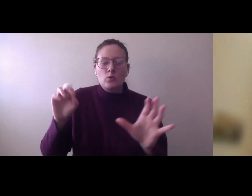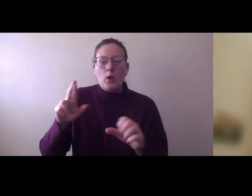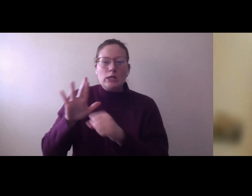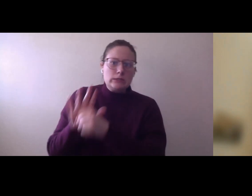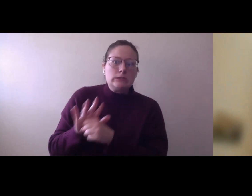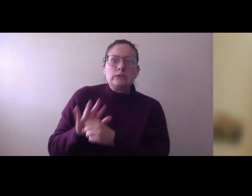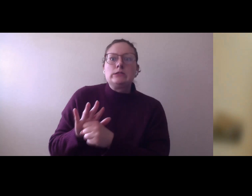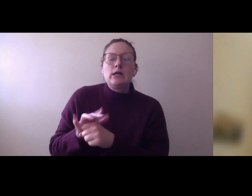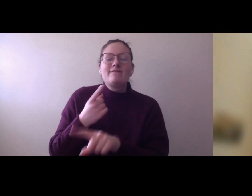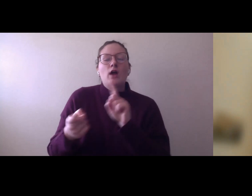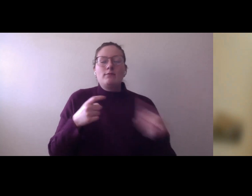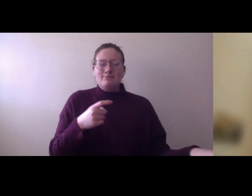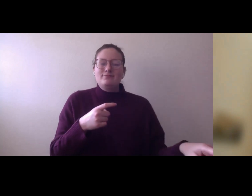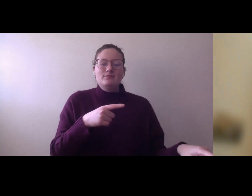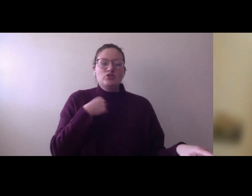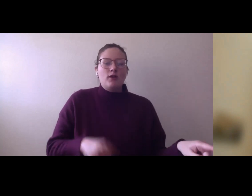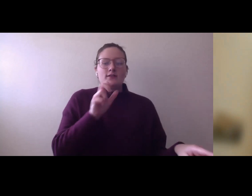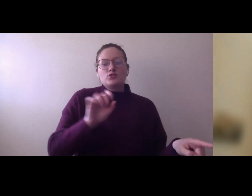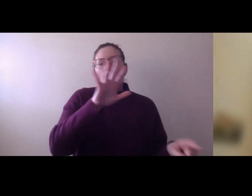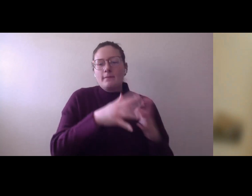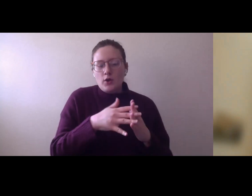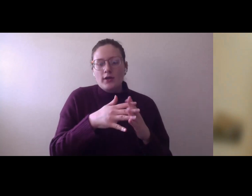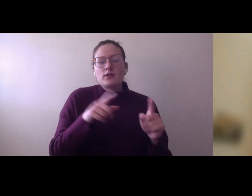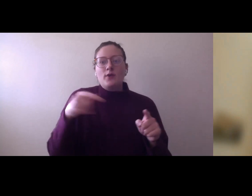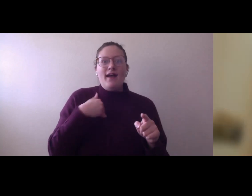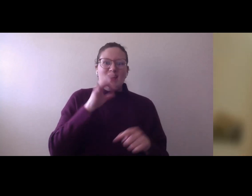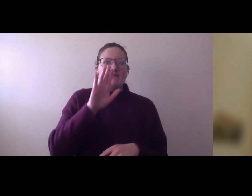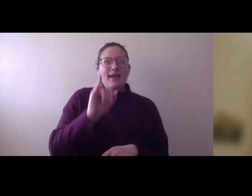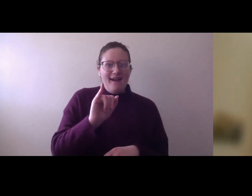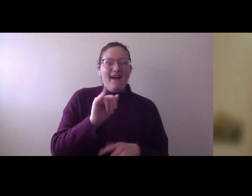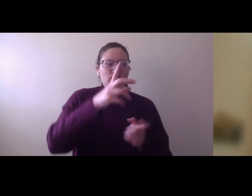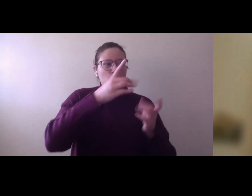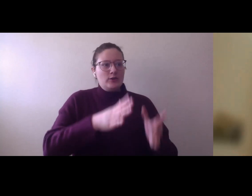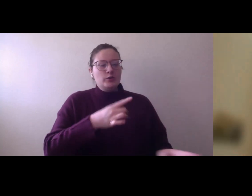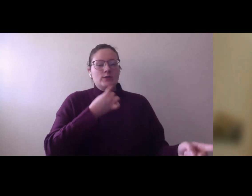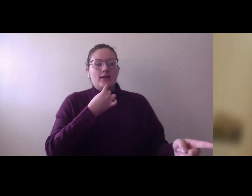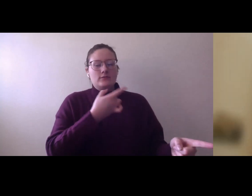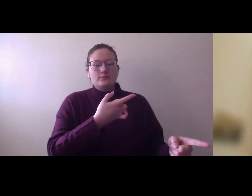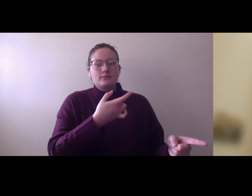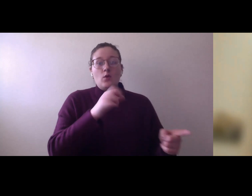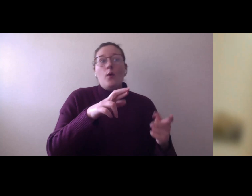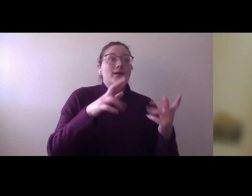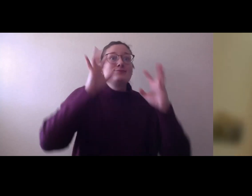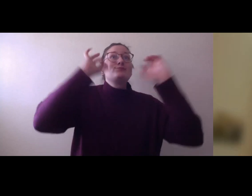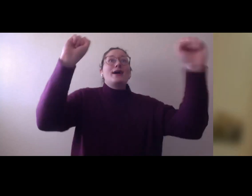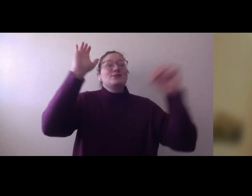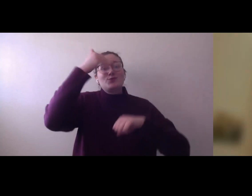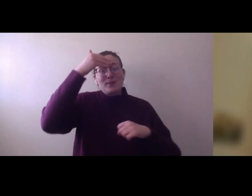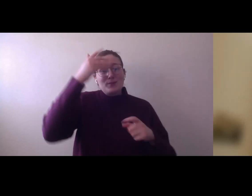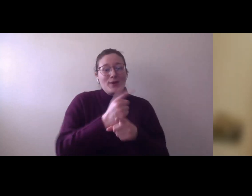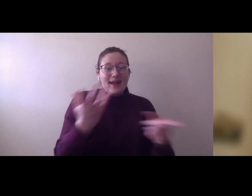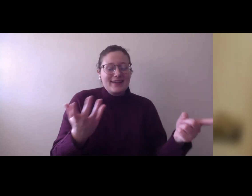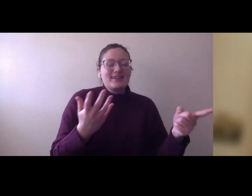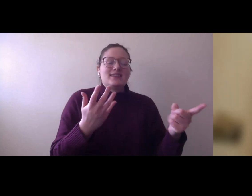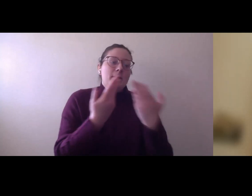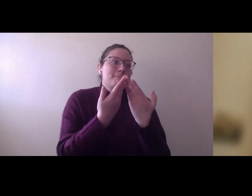by Chinese Americans and Asian Americans. You have the FBI director who, or even President Trump, right?